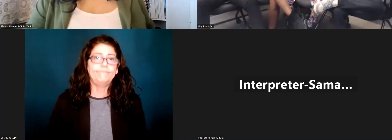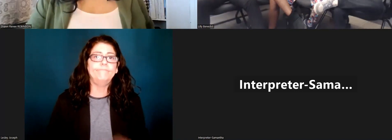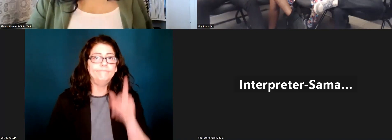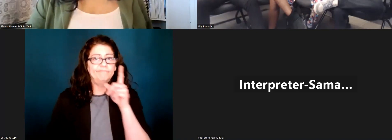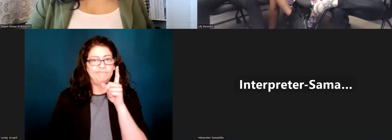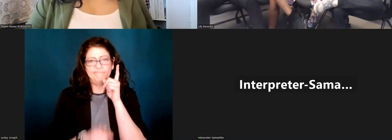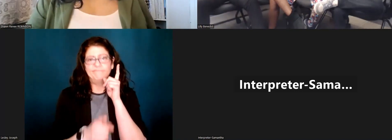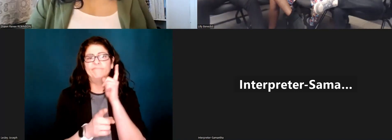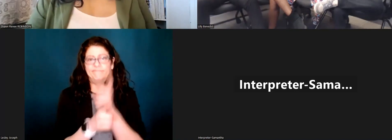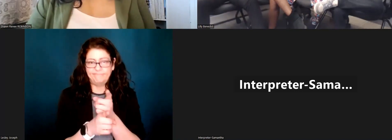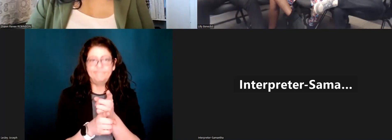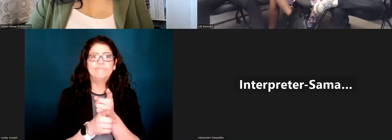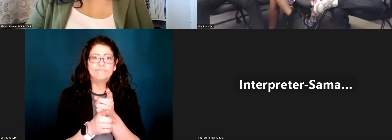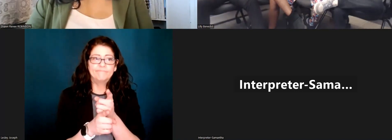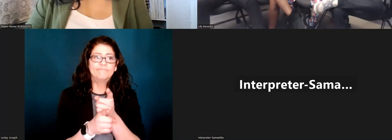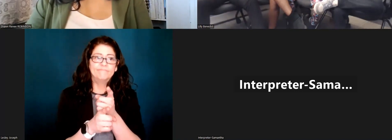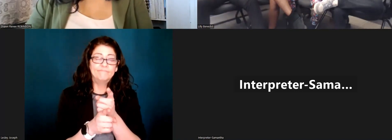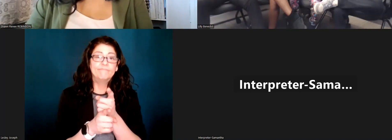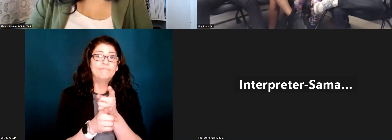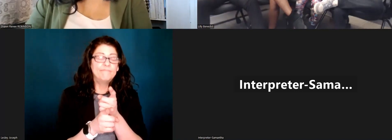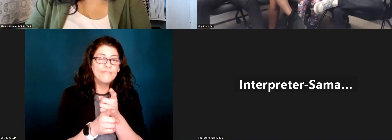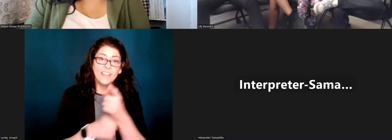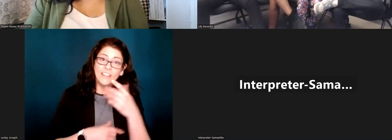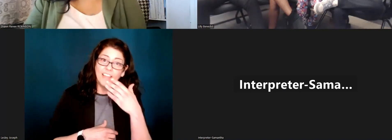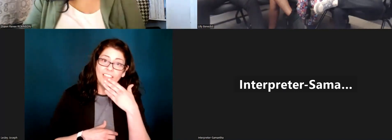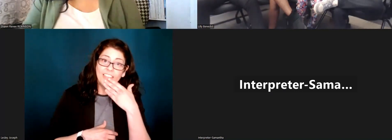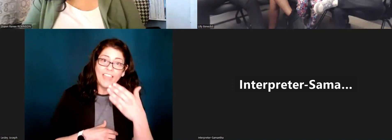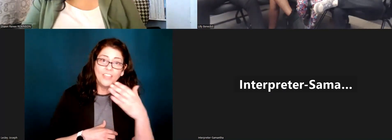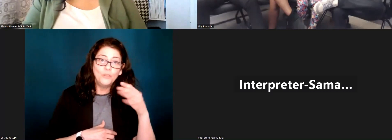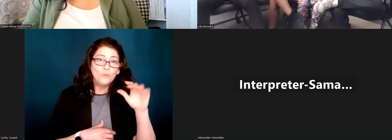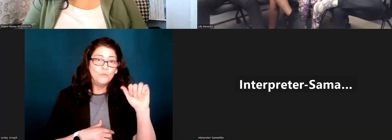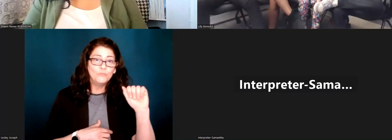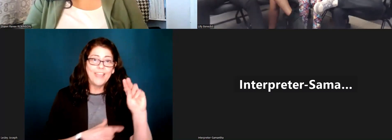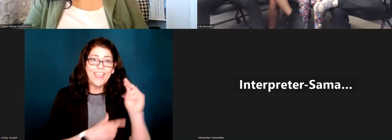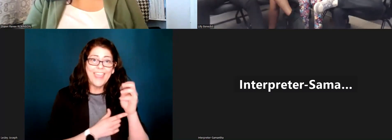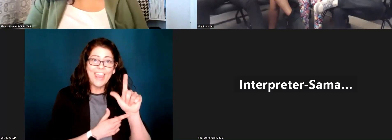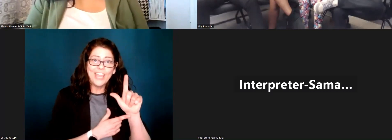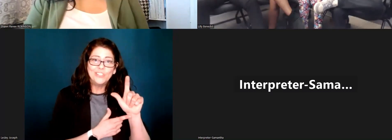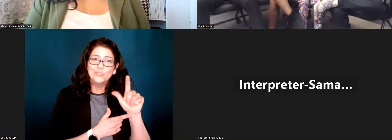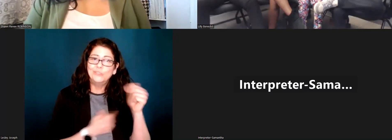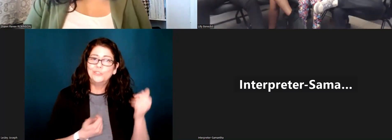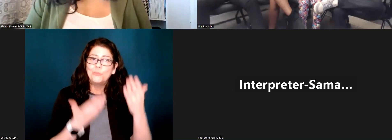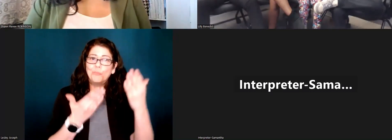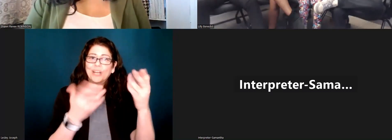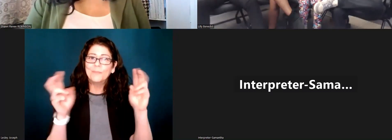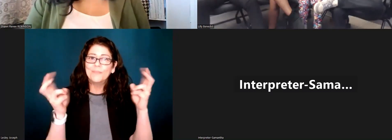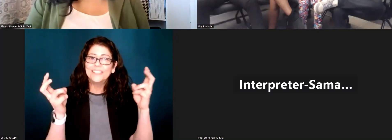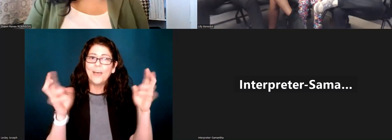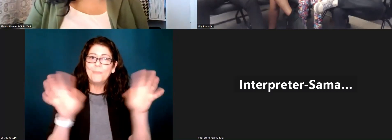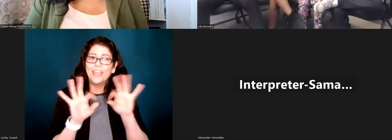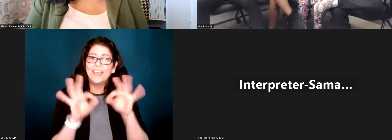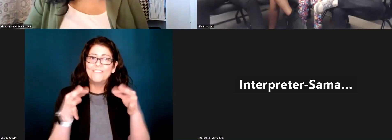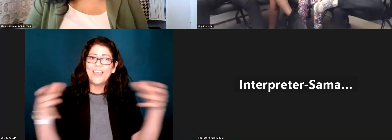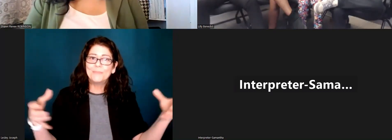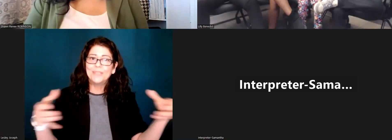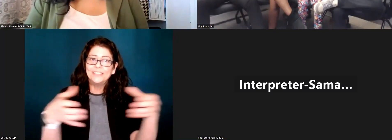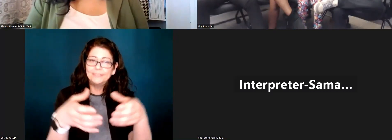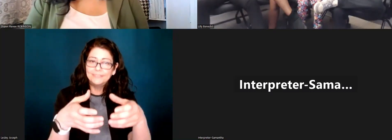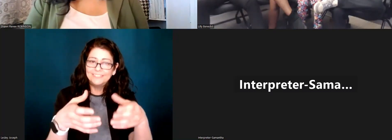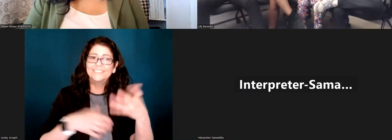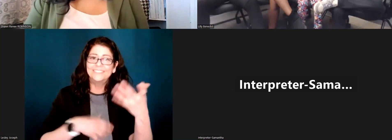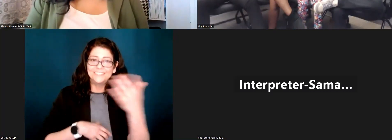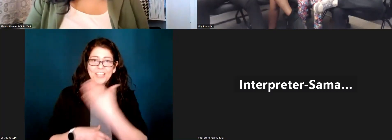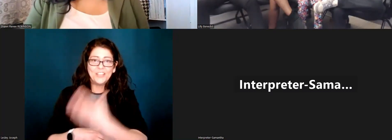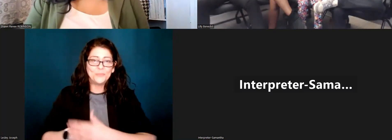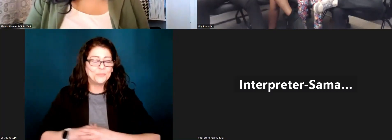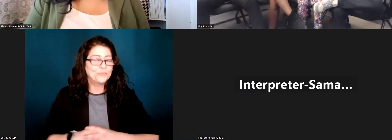Right. Thank you for bringing that topic up, Angel. I wanted to ask, and we'll start with you for our next question,